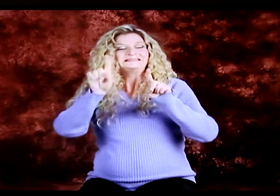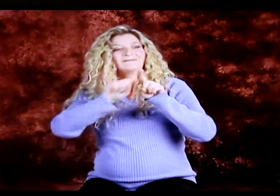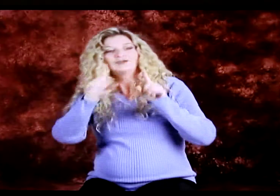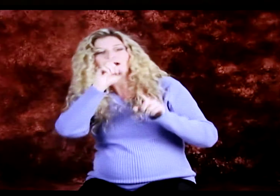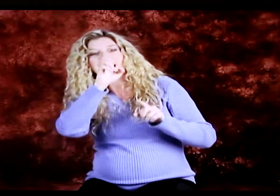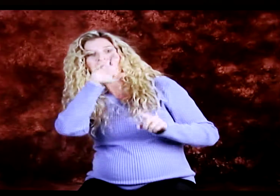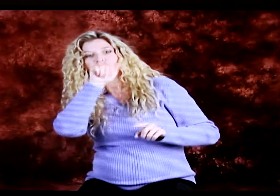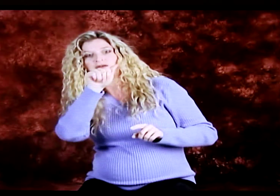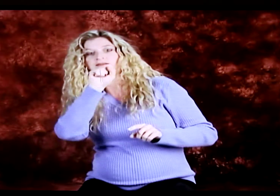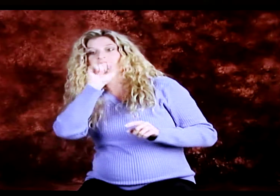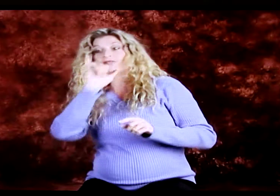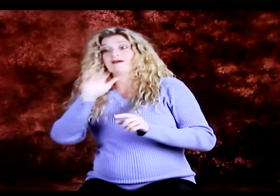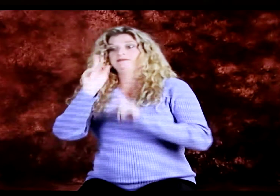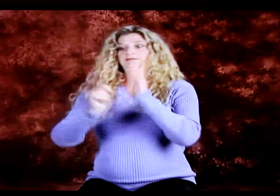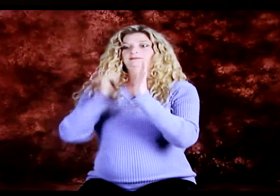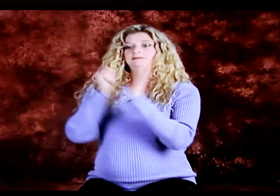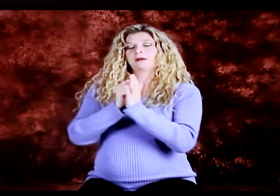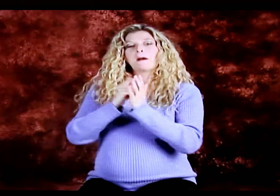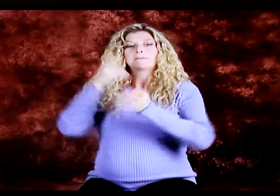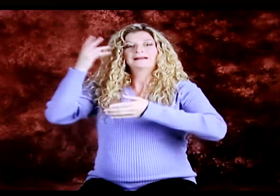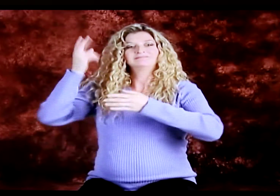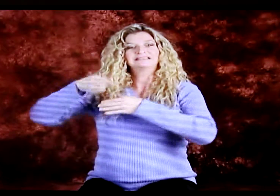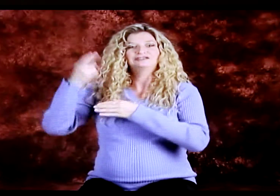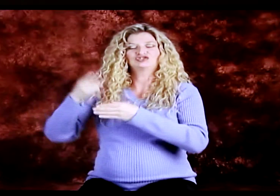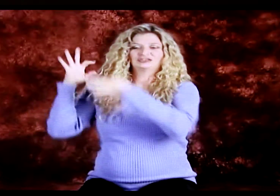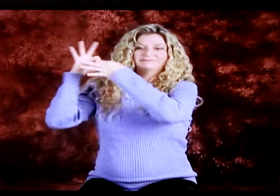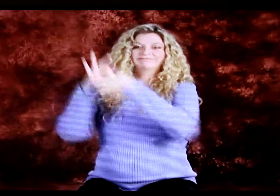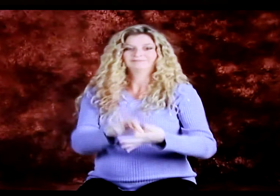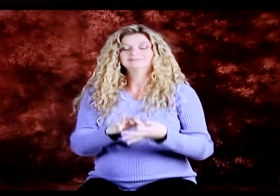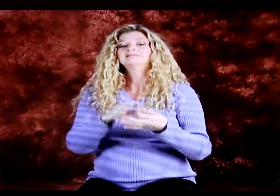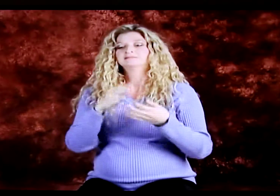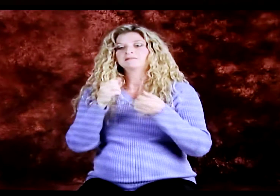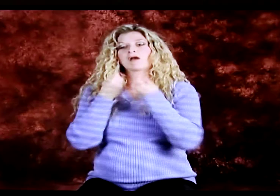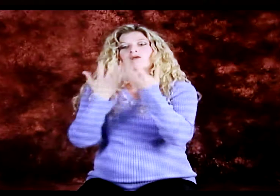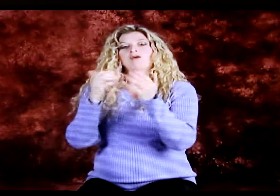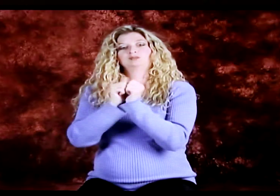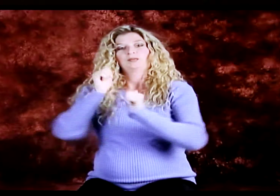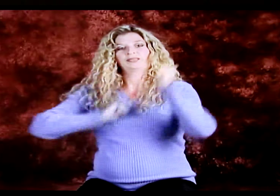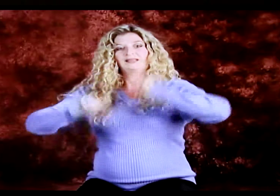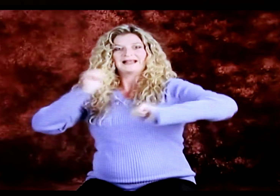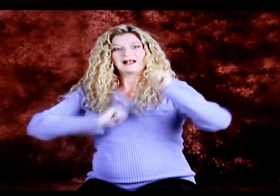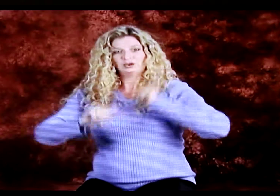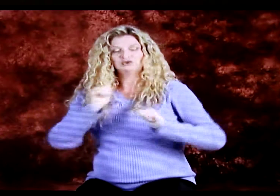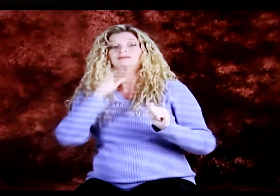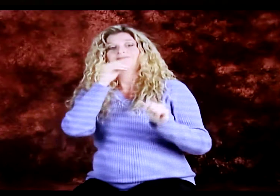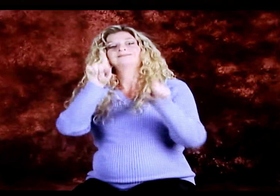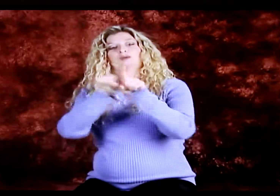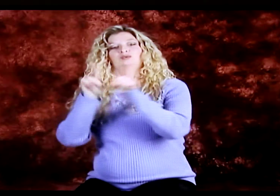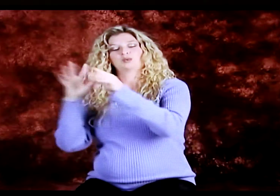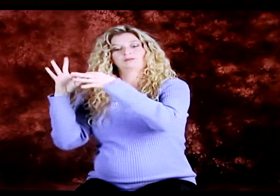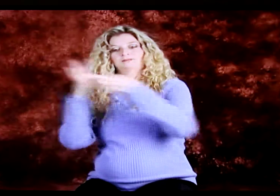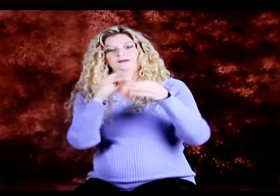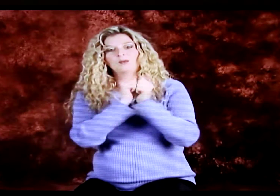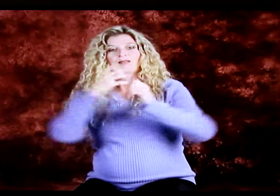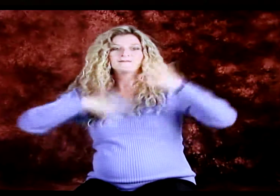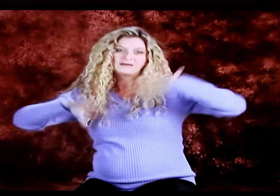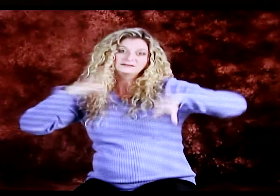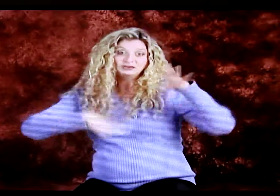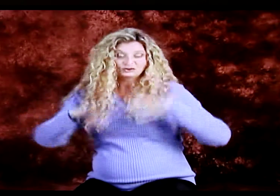and different eras at that time in history, you know, it was a lot of things related